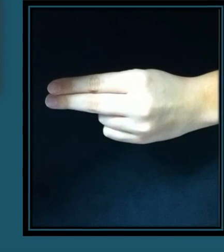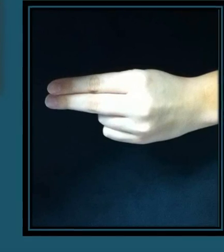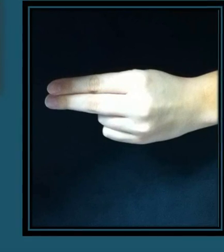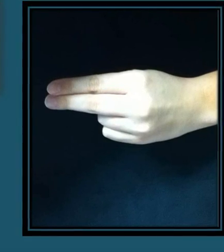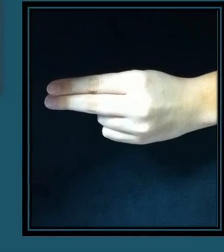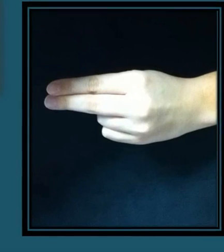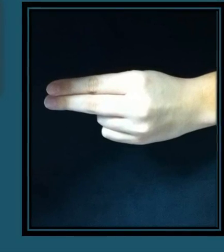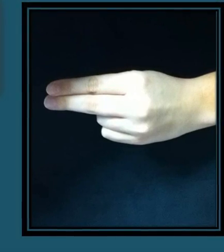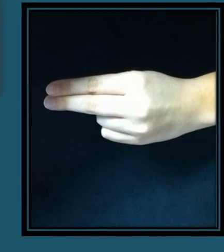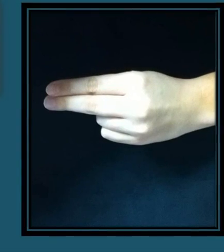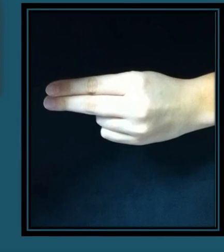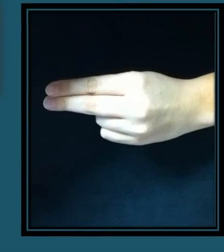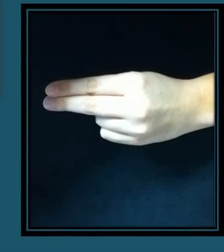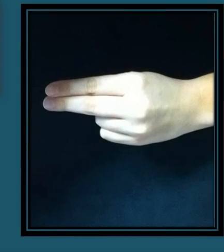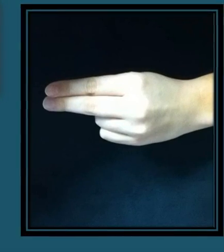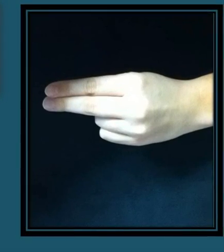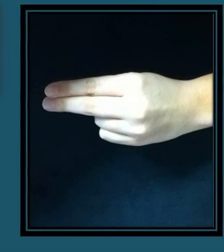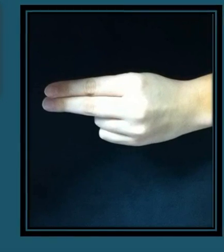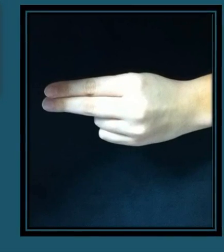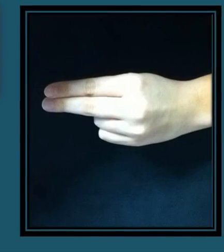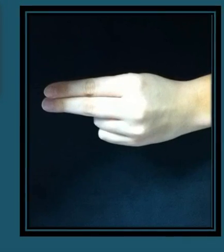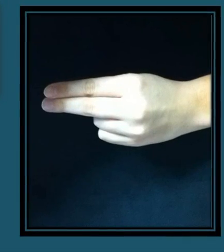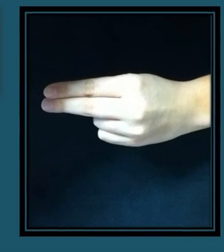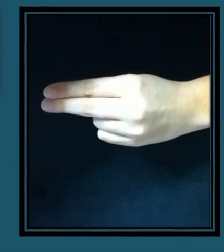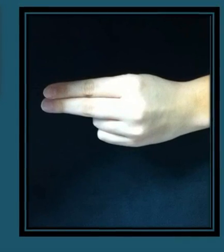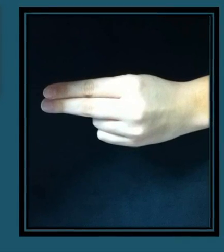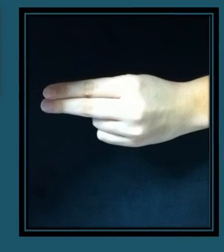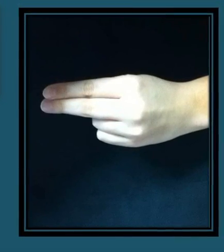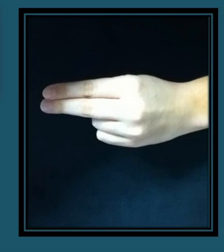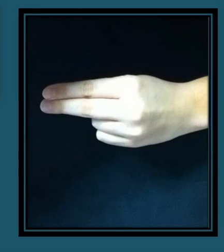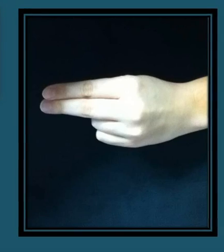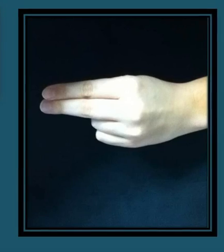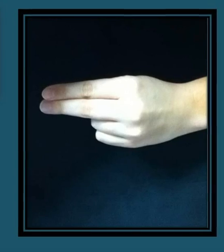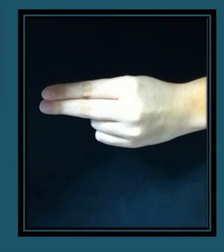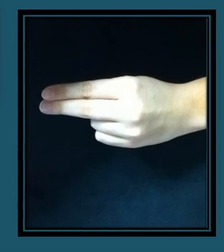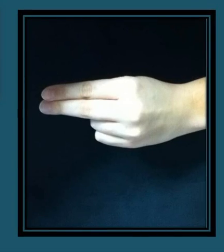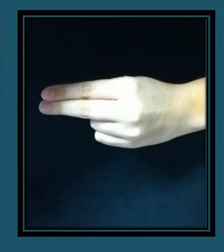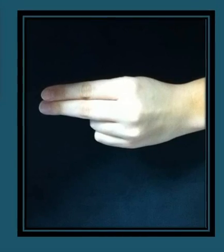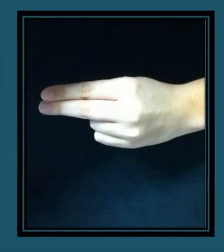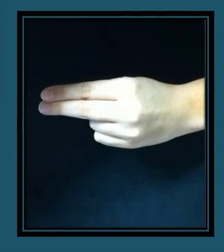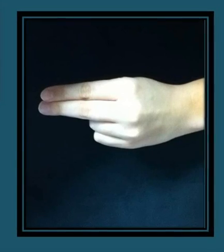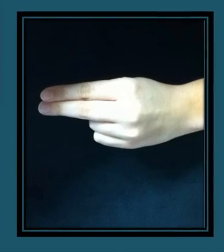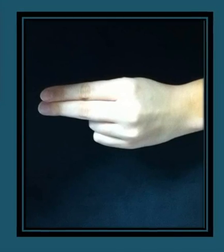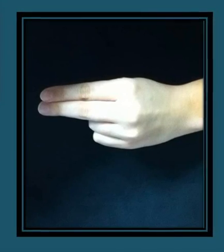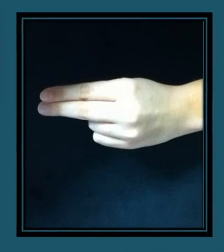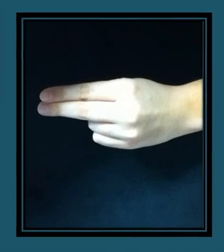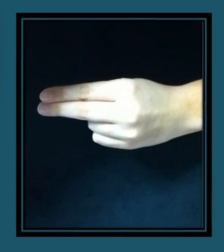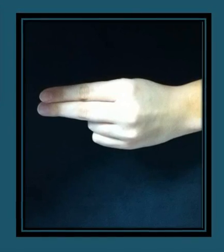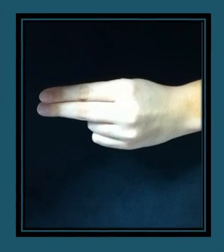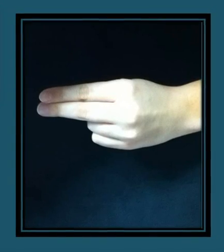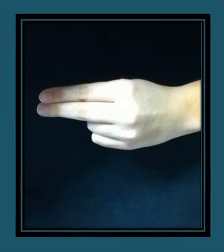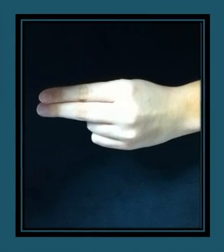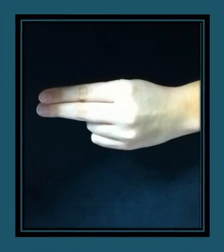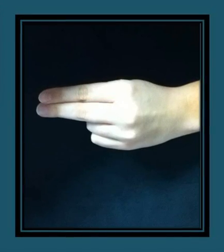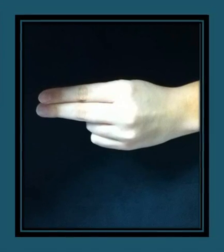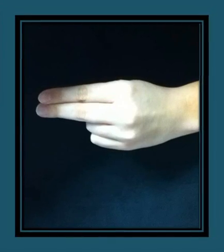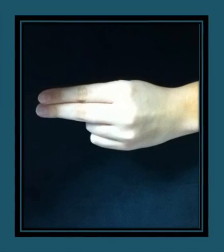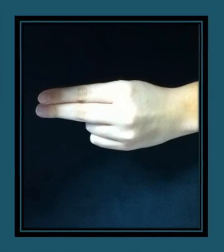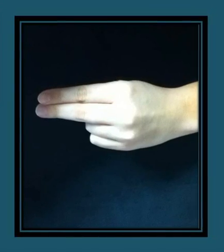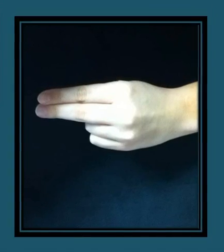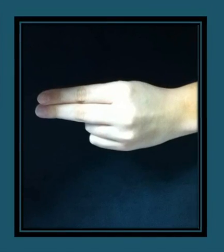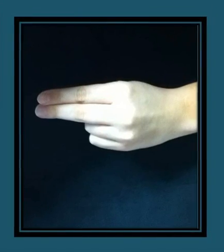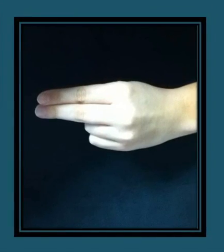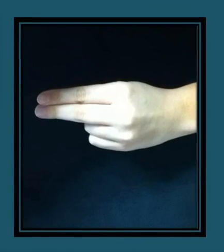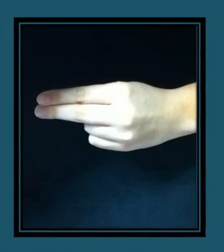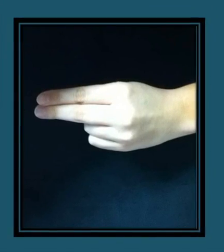is important to note that these fingers need to be closely touching each other. The last step of this sign is to hide your thumb so